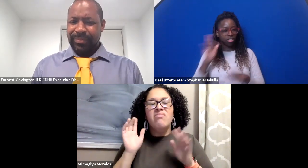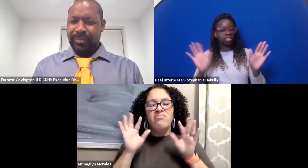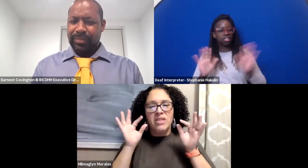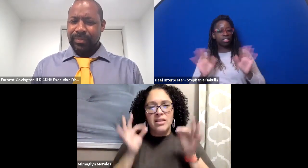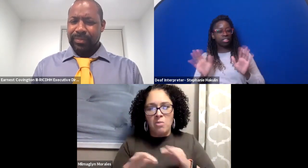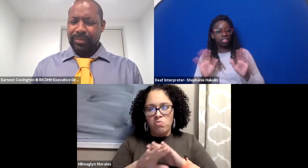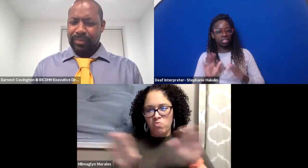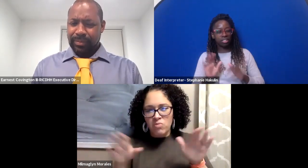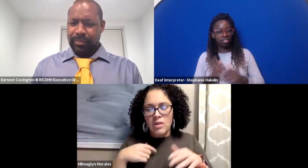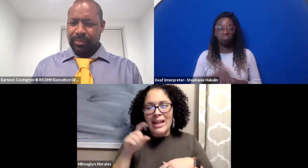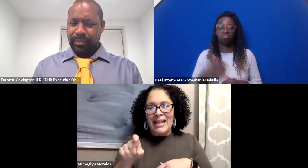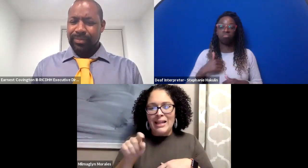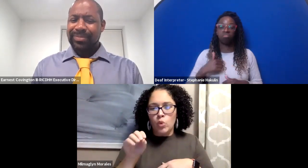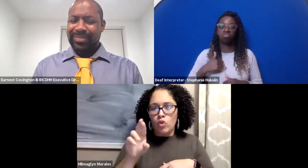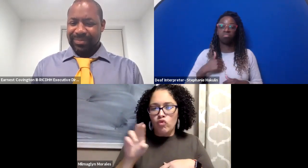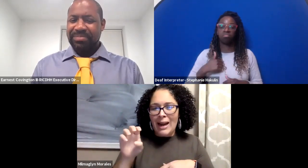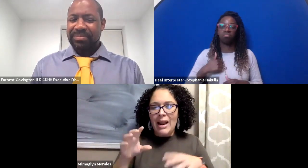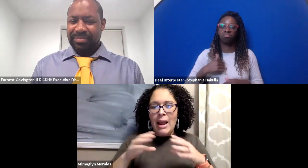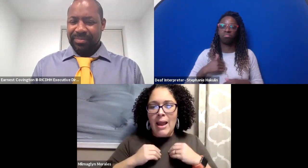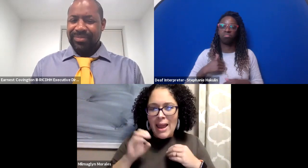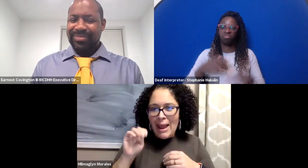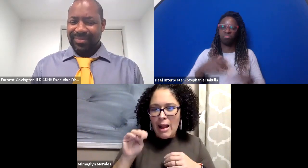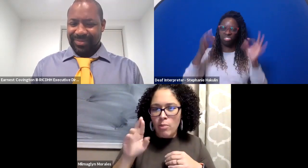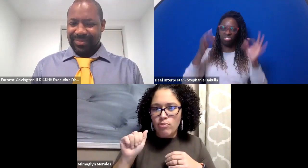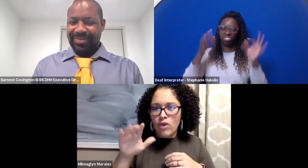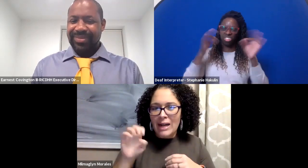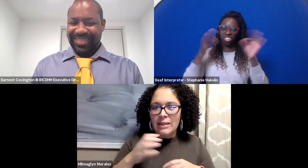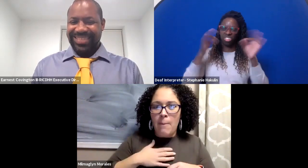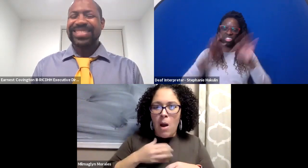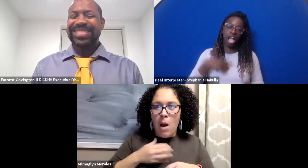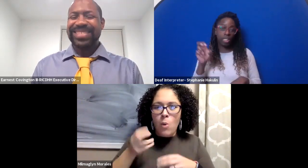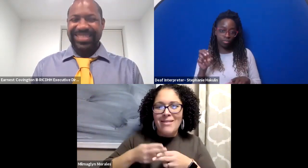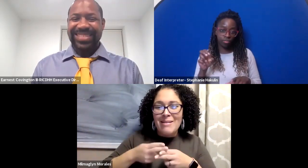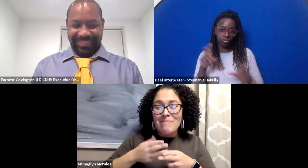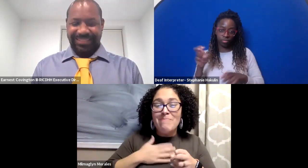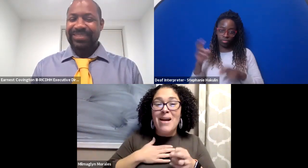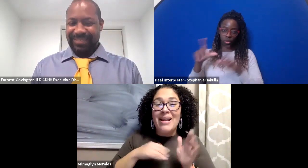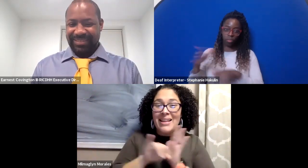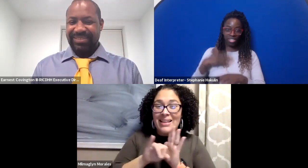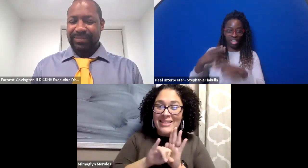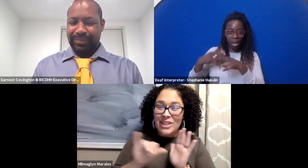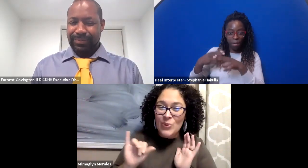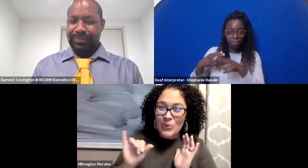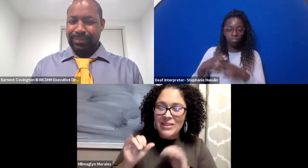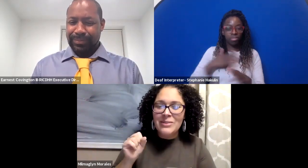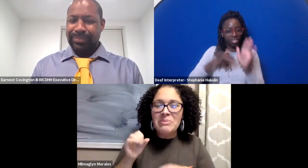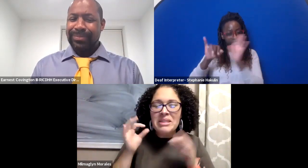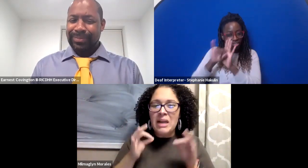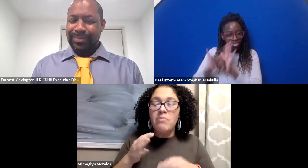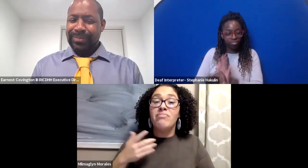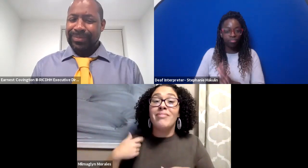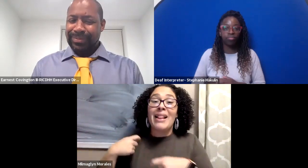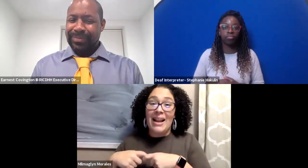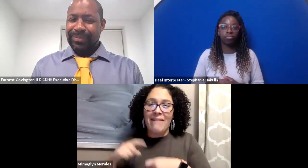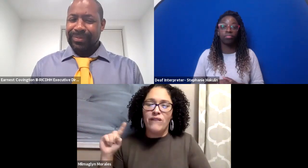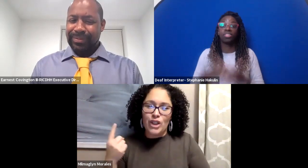no, I actually have to celebrate my Latinx culture. So I reclaimed my name because it's